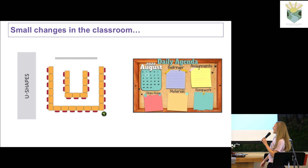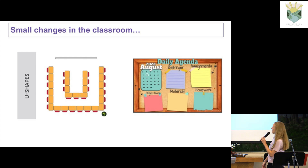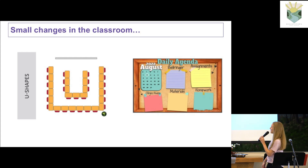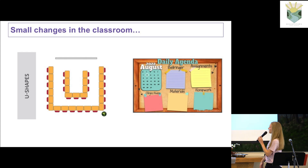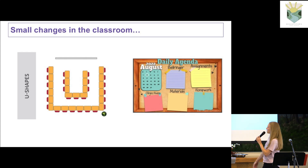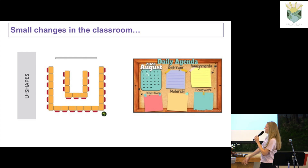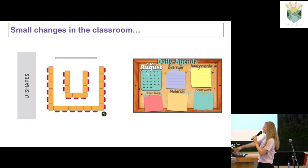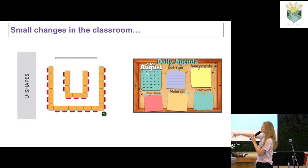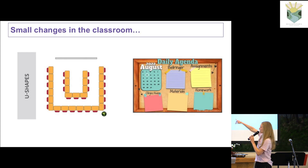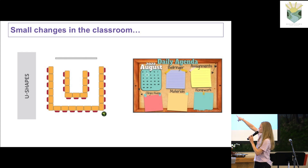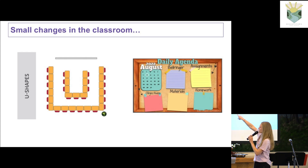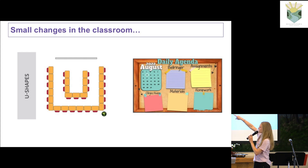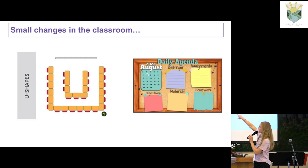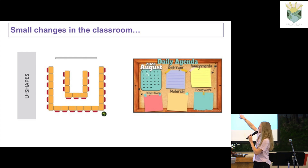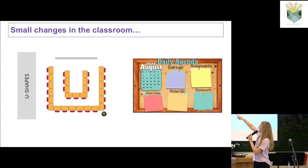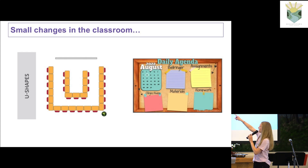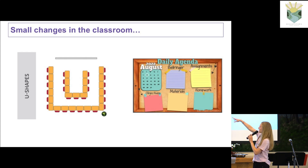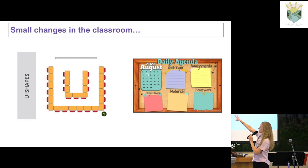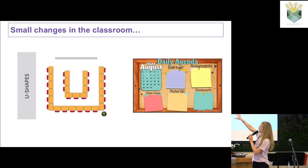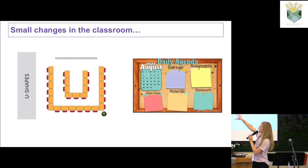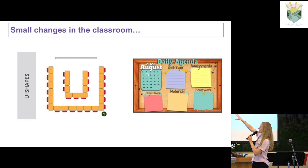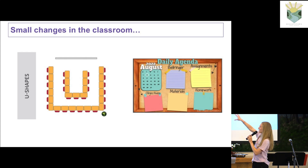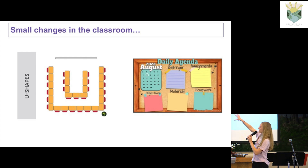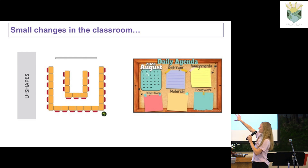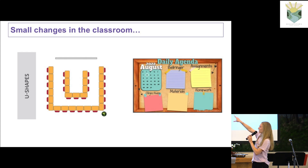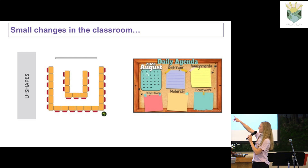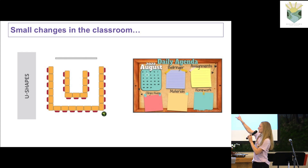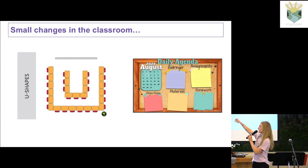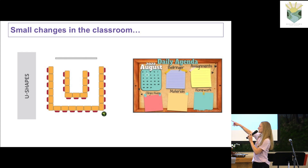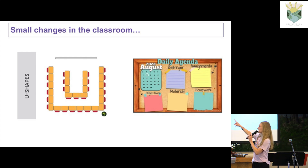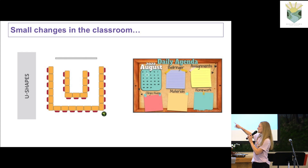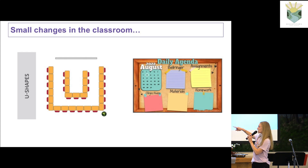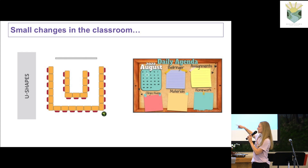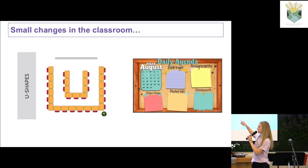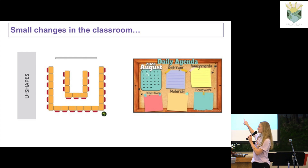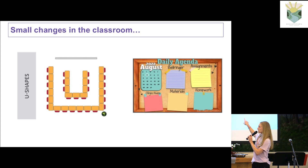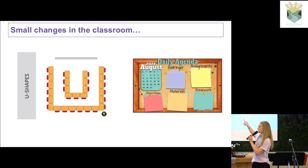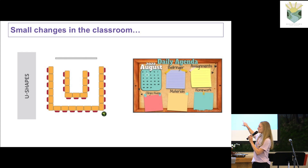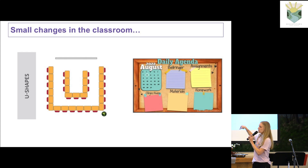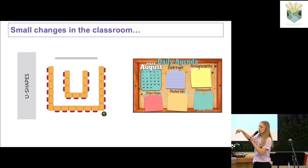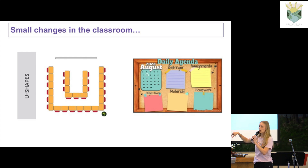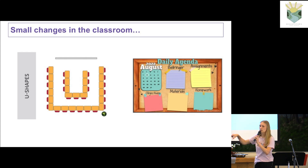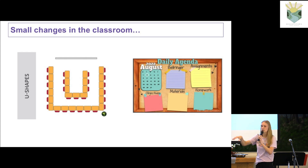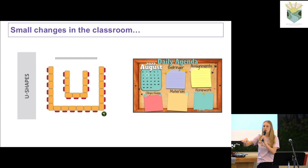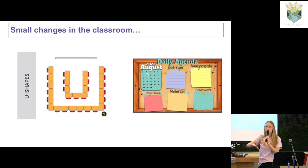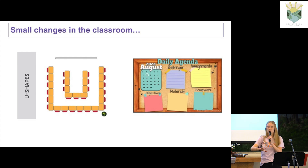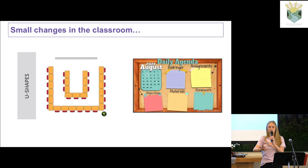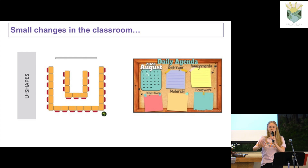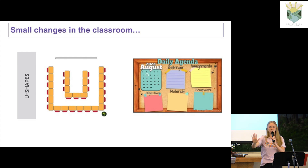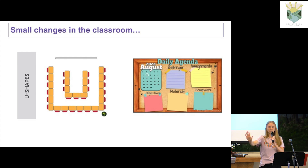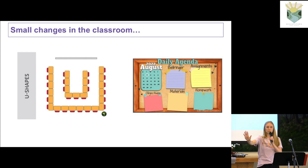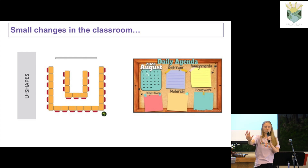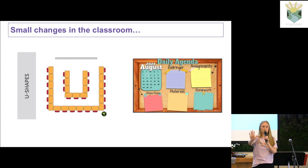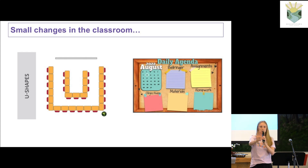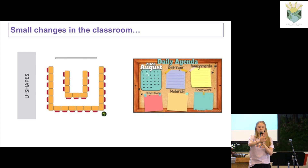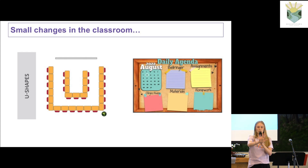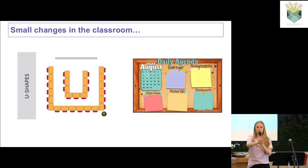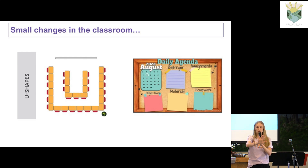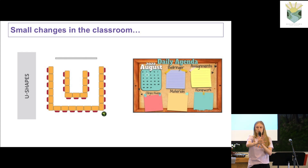But if you have one instructor, then that's a really good way for everyone to see each other whenever they're communicating. Because if you think about this setup,